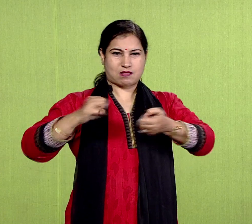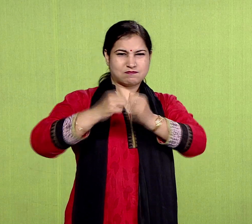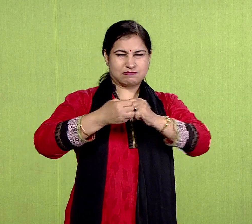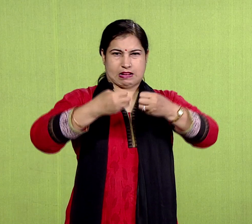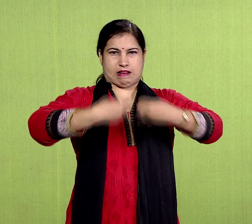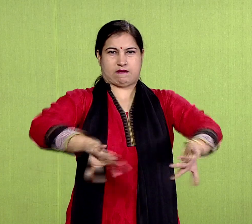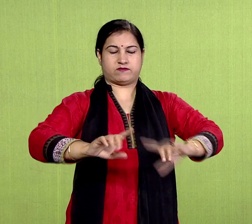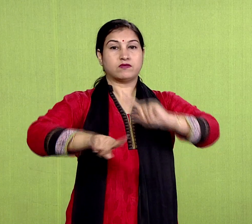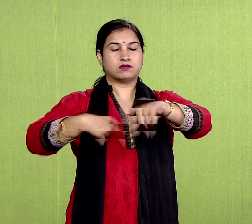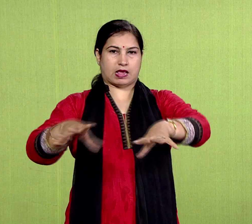and gave up war.